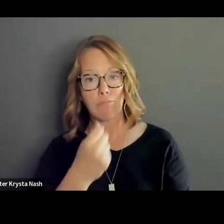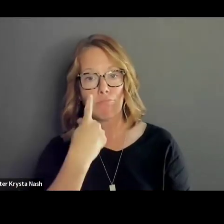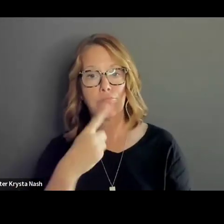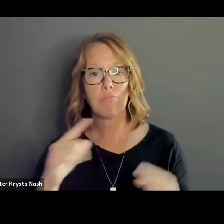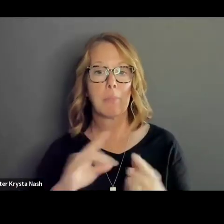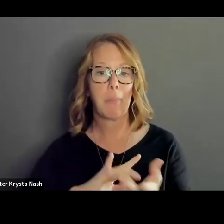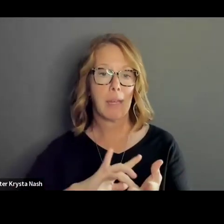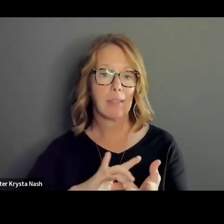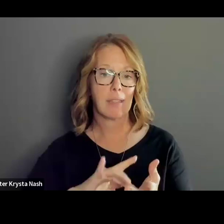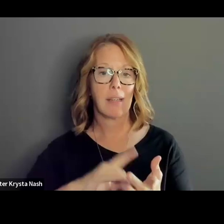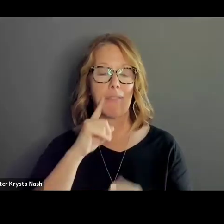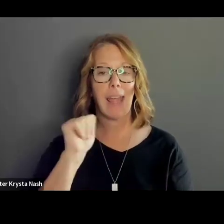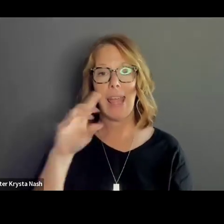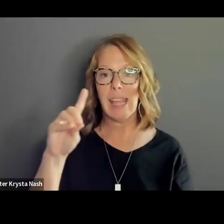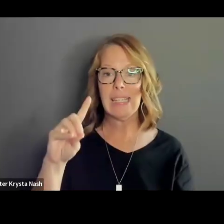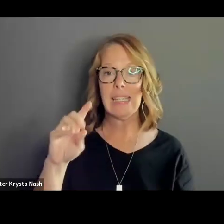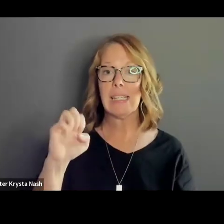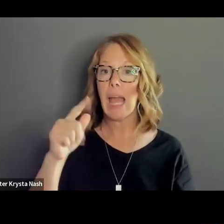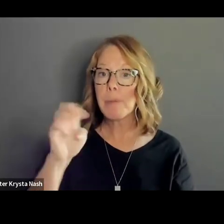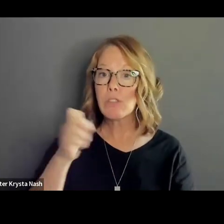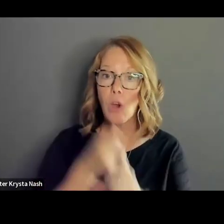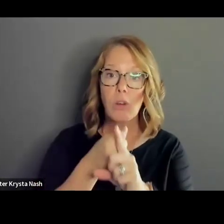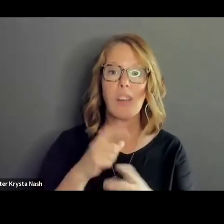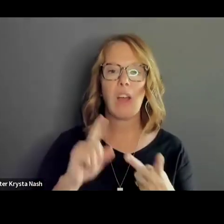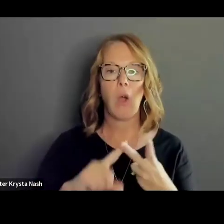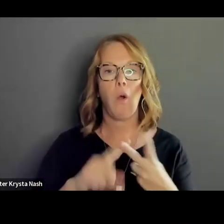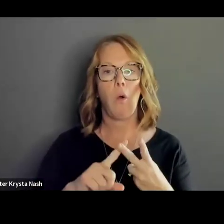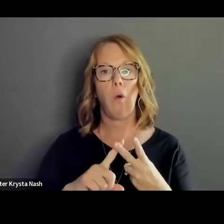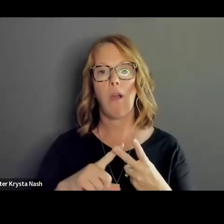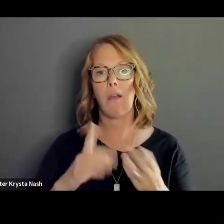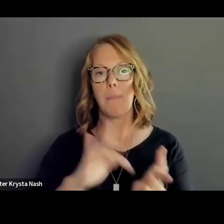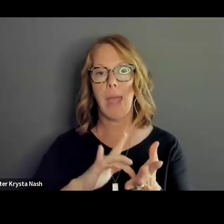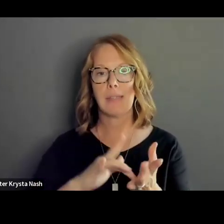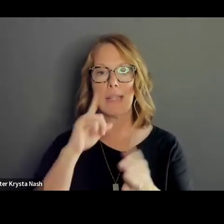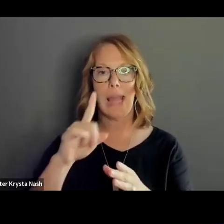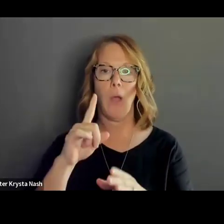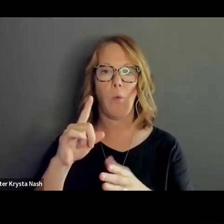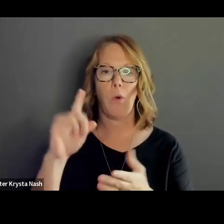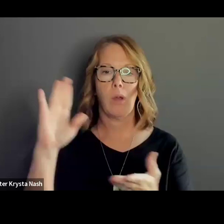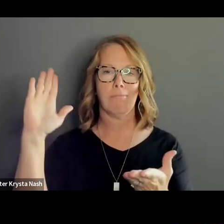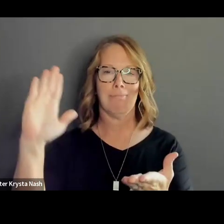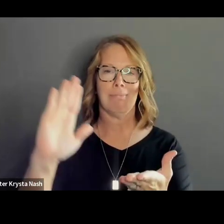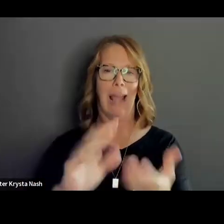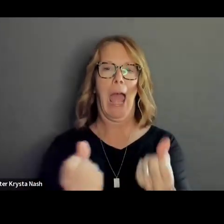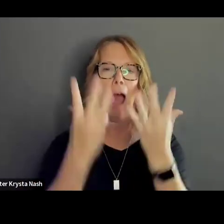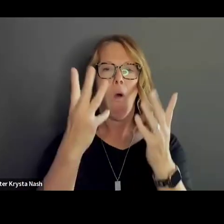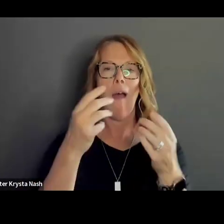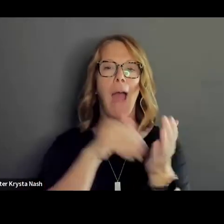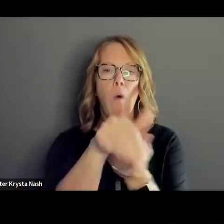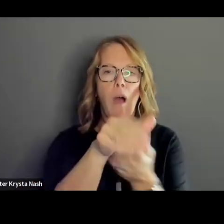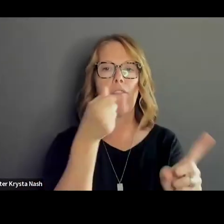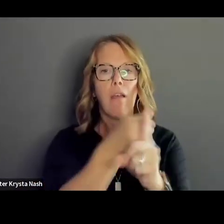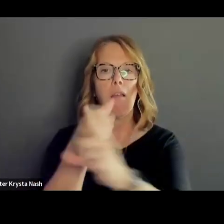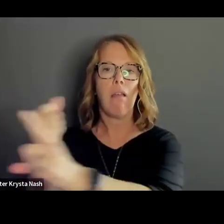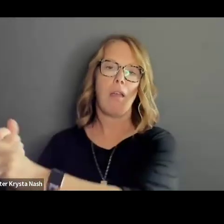an AD episode. Sometimes you can be on a medication that will help slow those number of AD episodes.